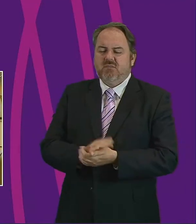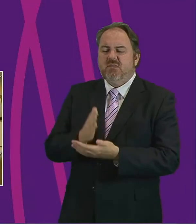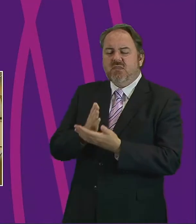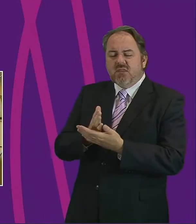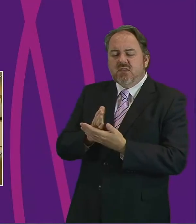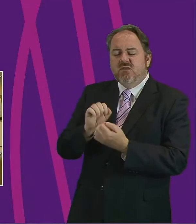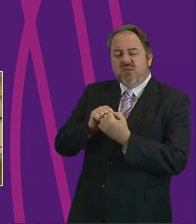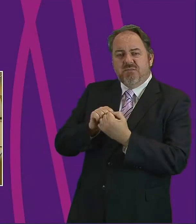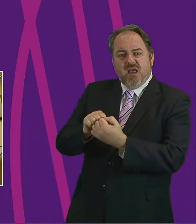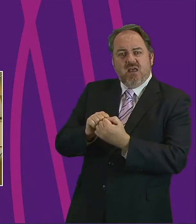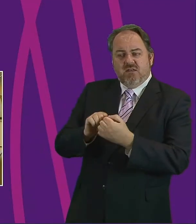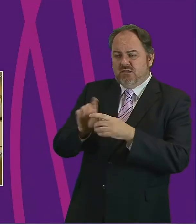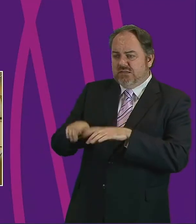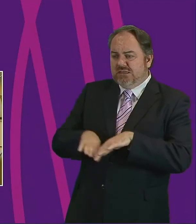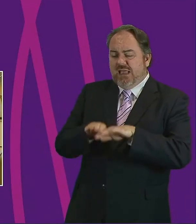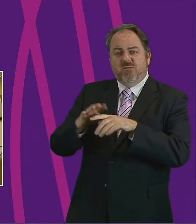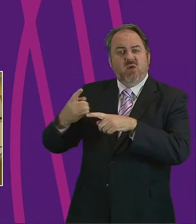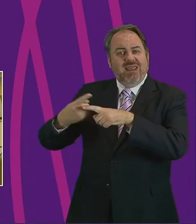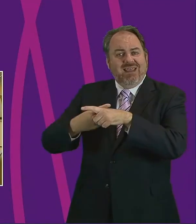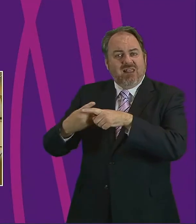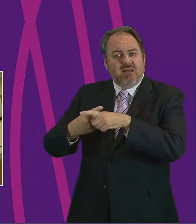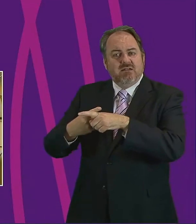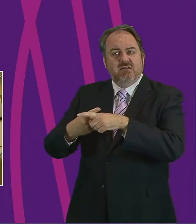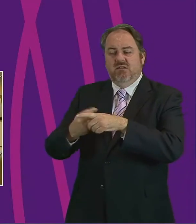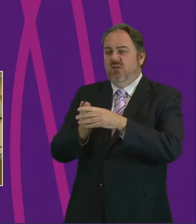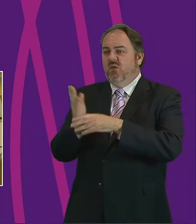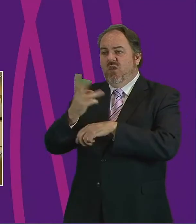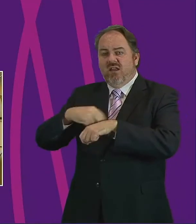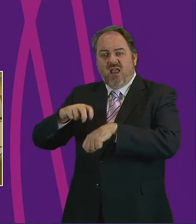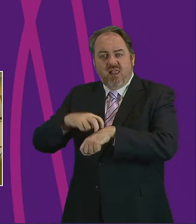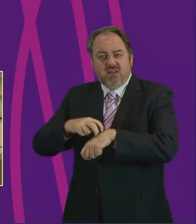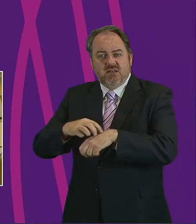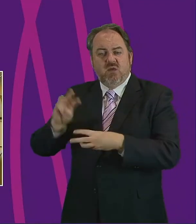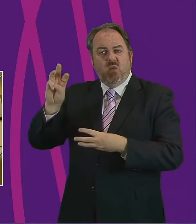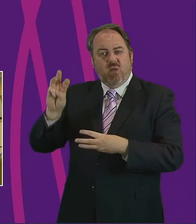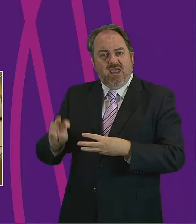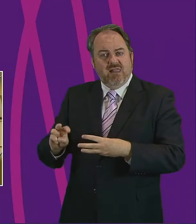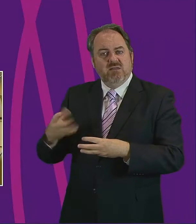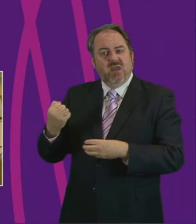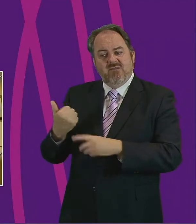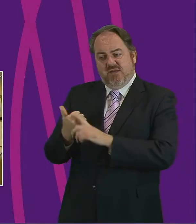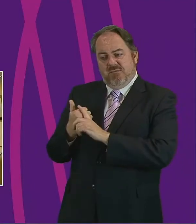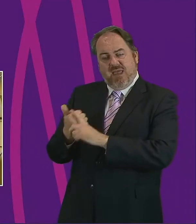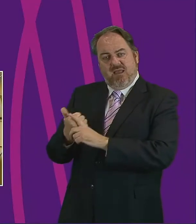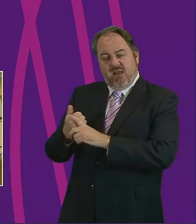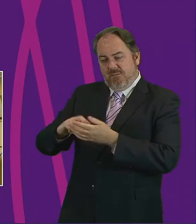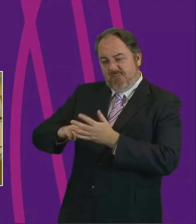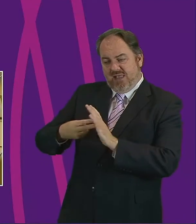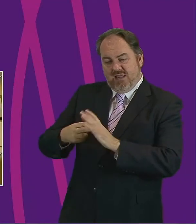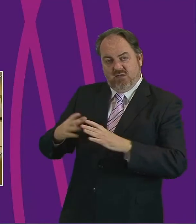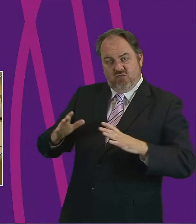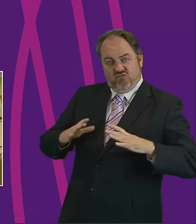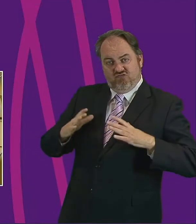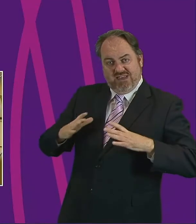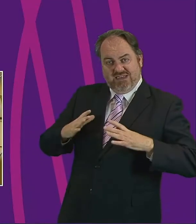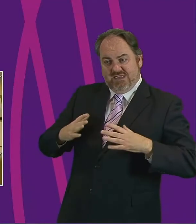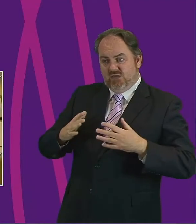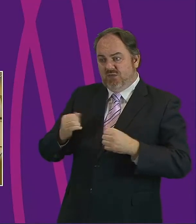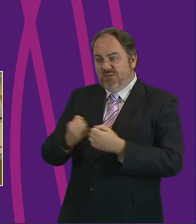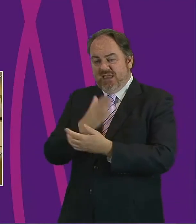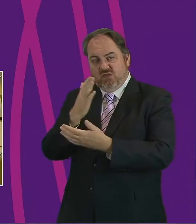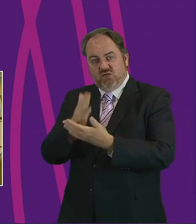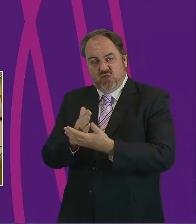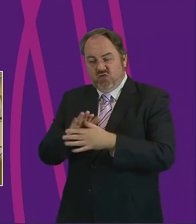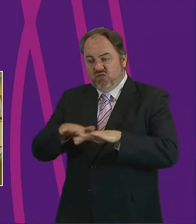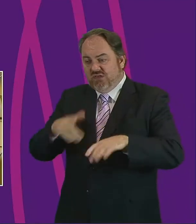with England, Wales and Northern Ireland, we're having to contingency plan to bring schools back with physical distancing in place, because that's